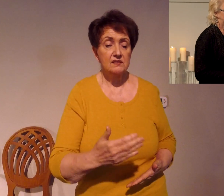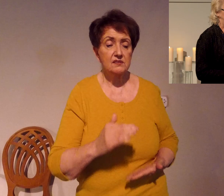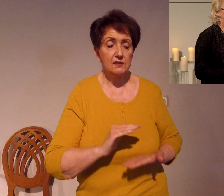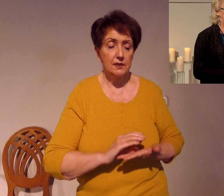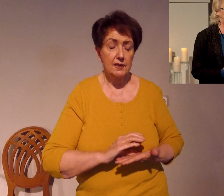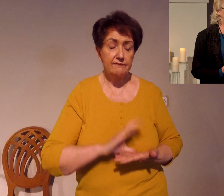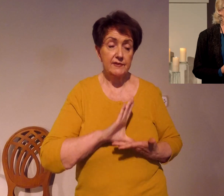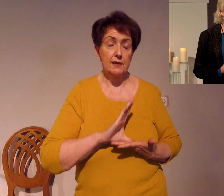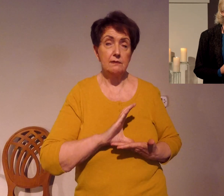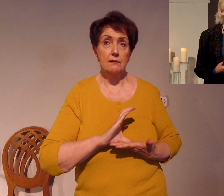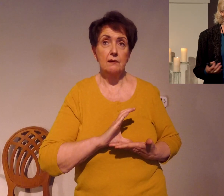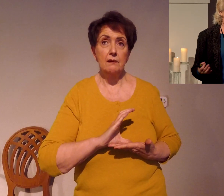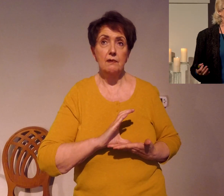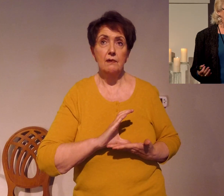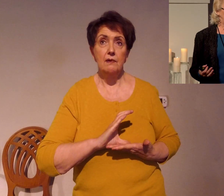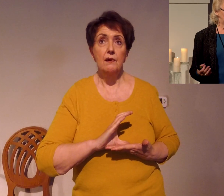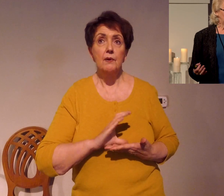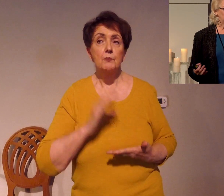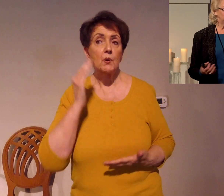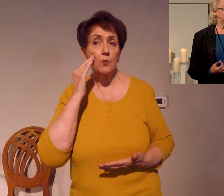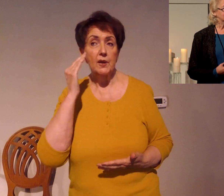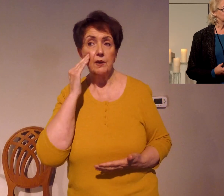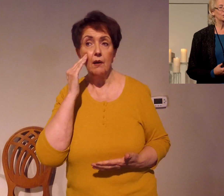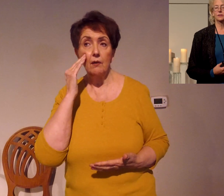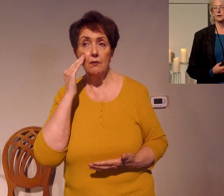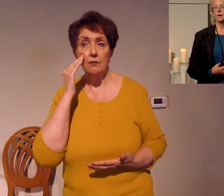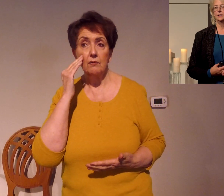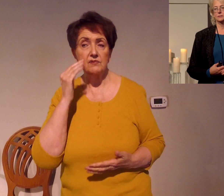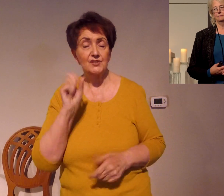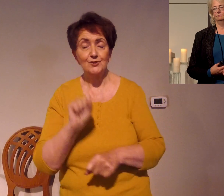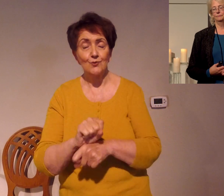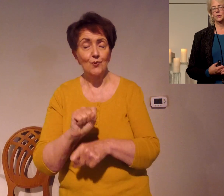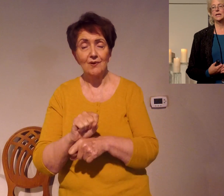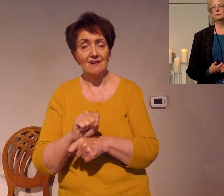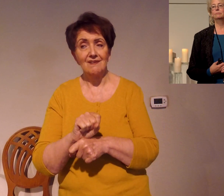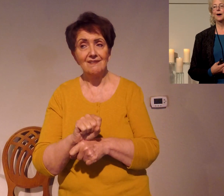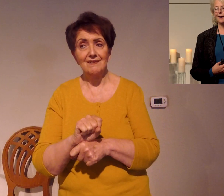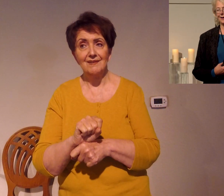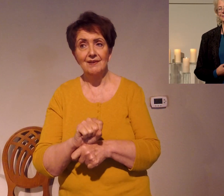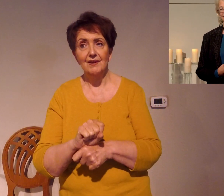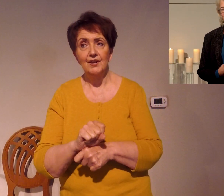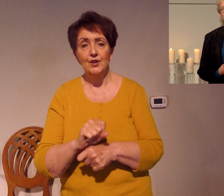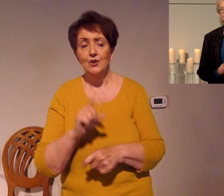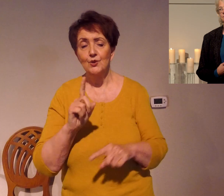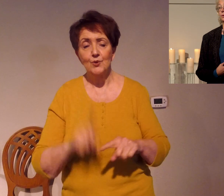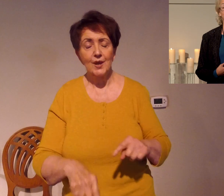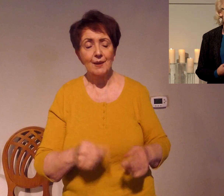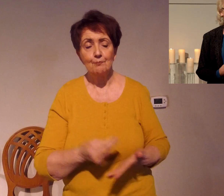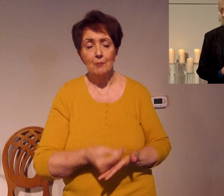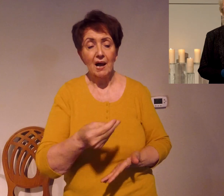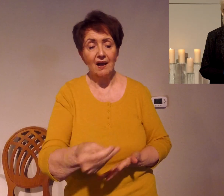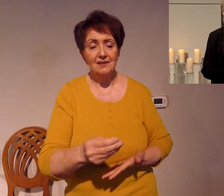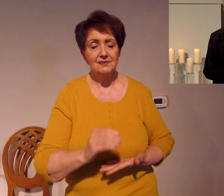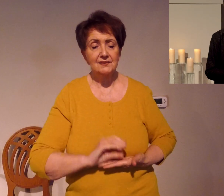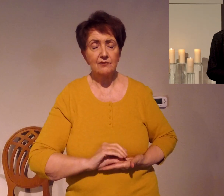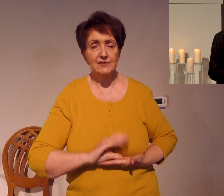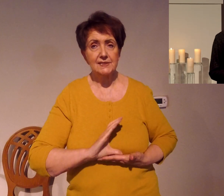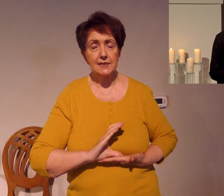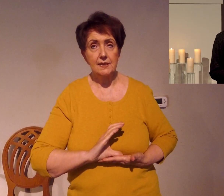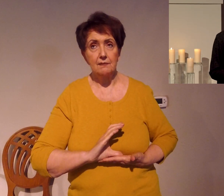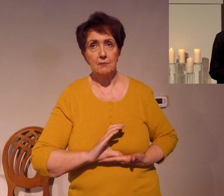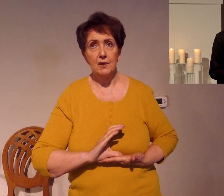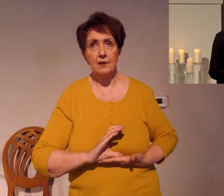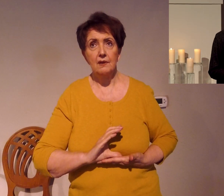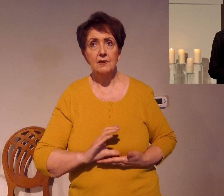self-esteem. But we know that it doesn't work that way, does it? We can't buy self-esteem, just like we can't buy